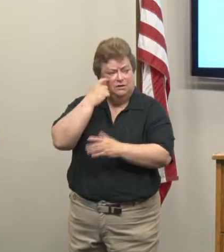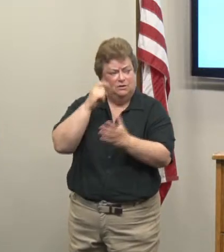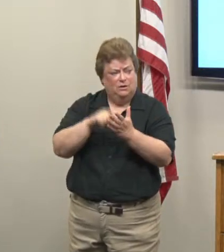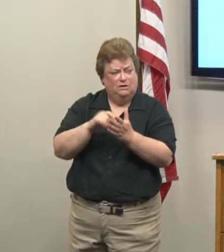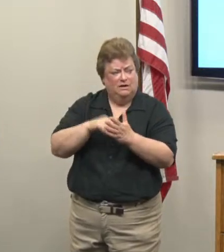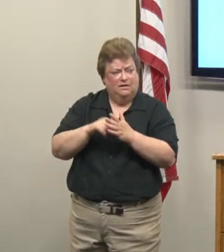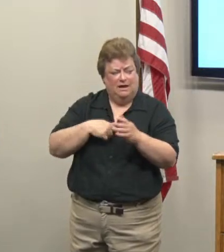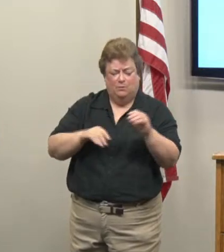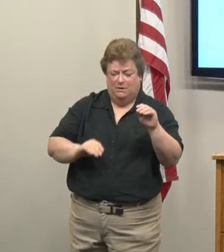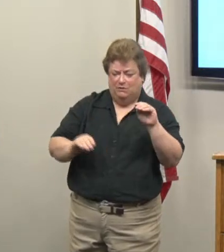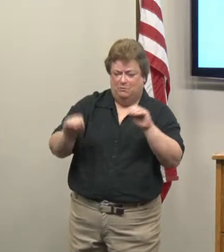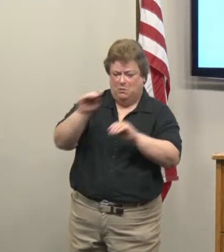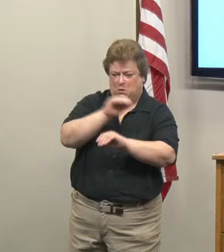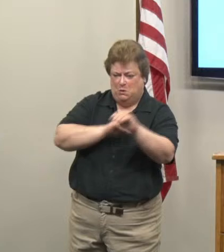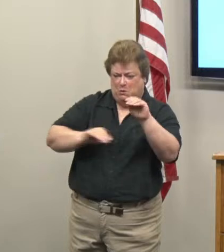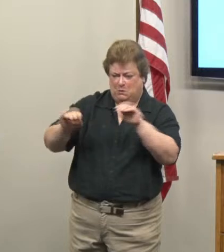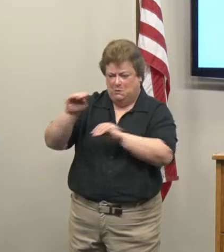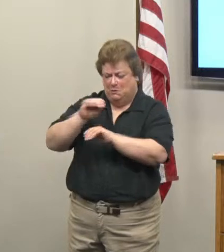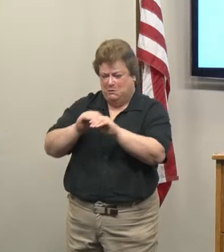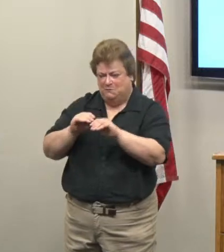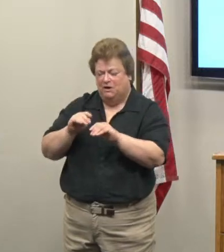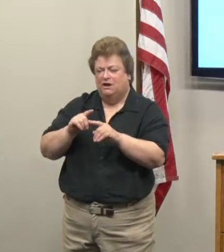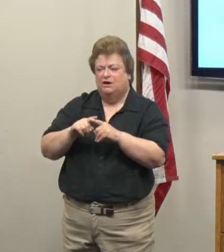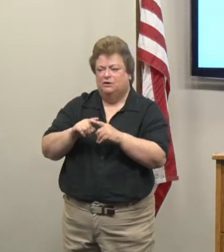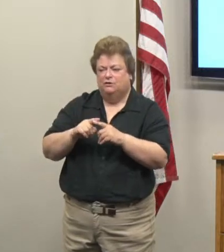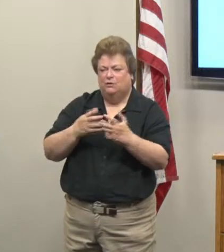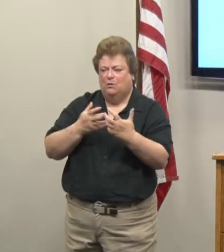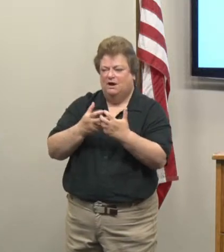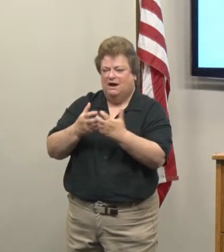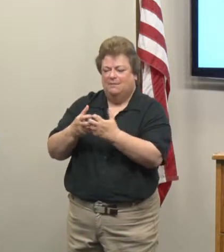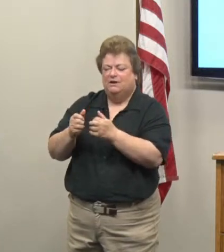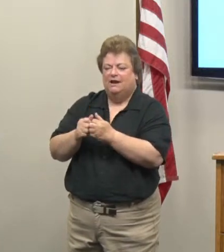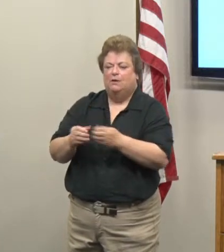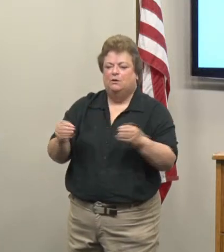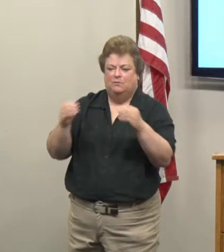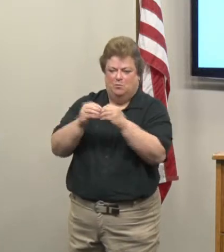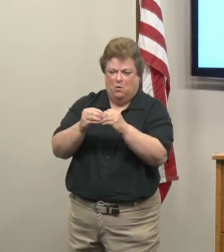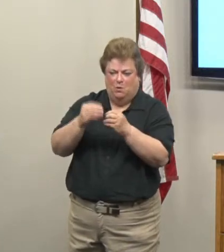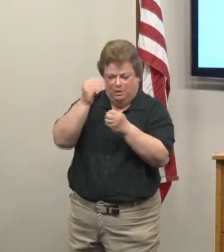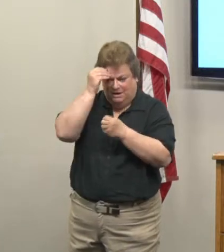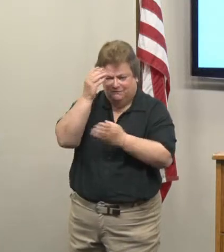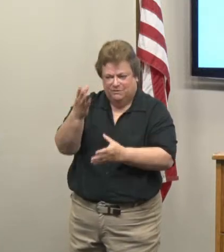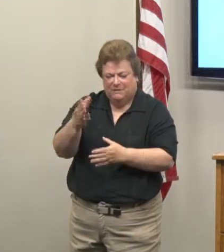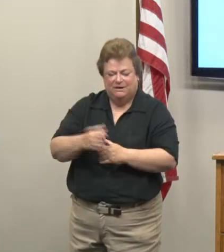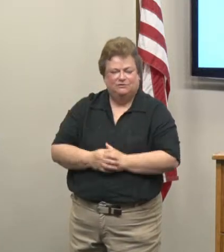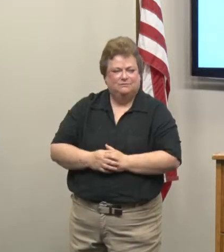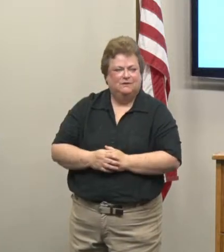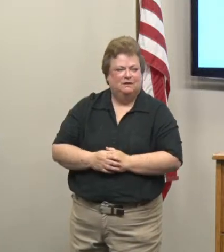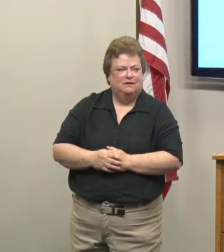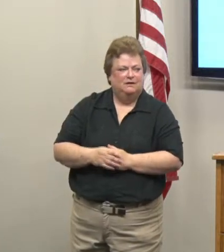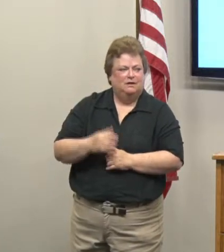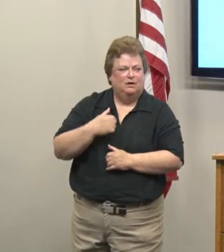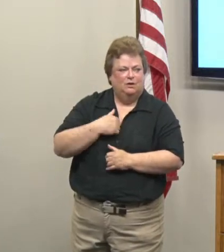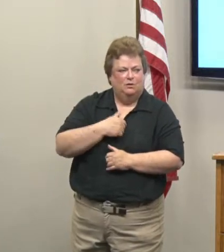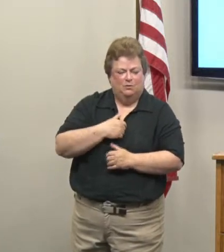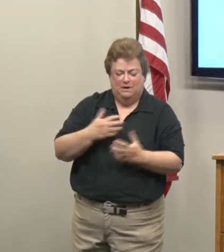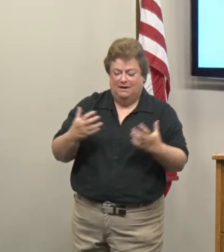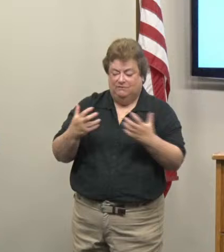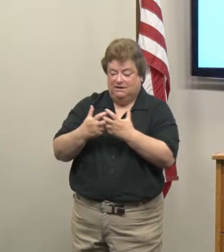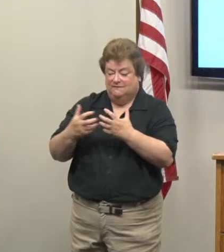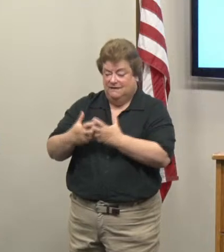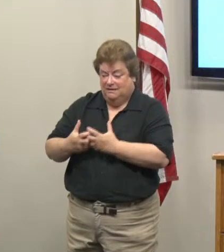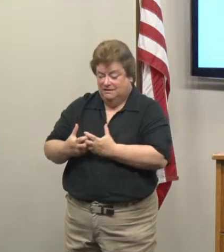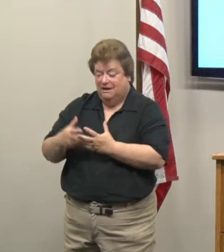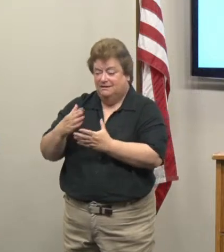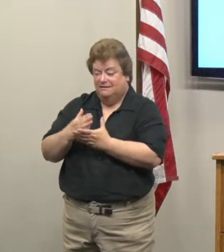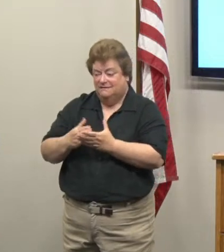have rearranged the layout of the dashboard to accommodate additional data. We have consolidated the demographic